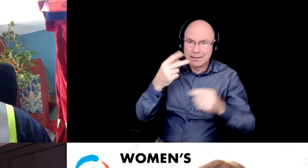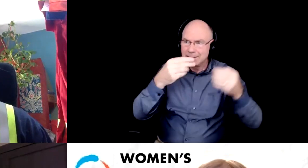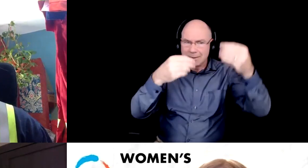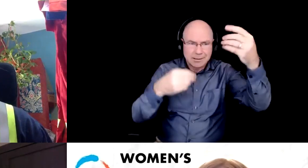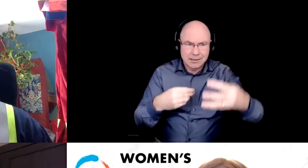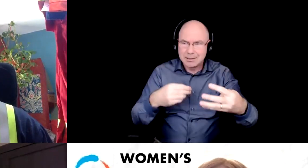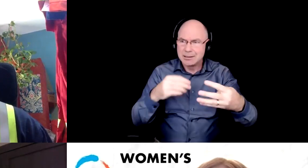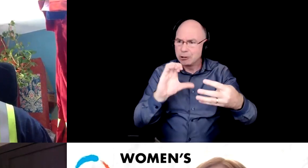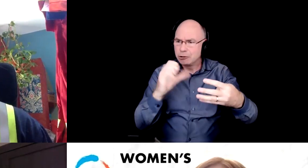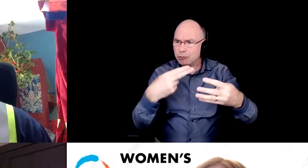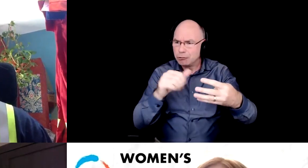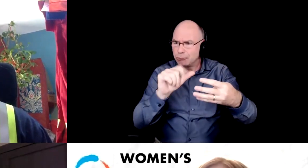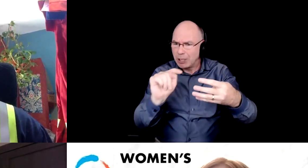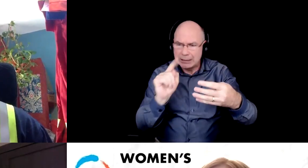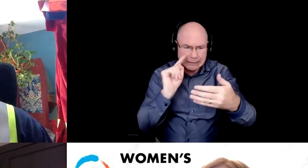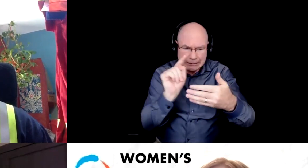up in the chat. So